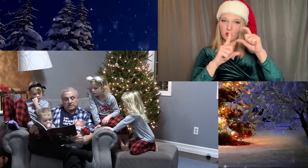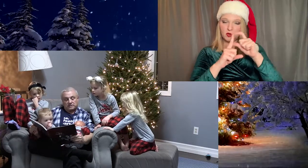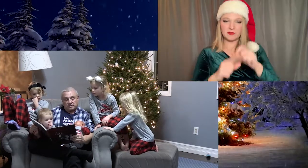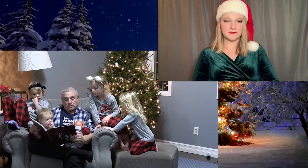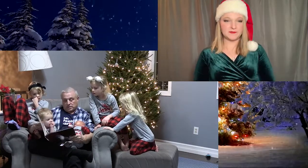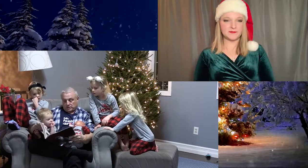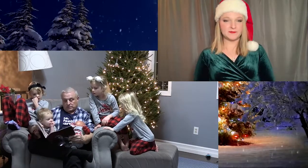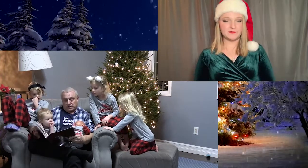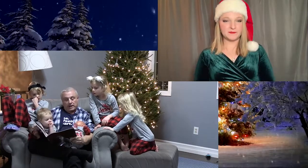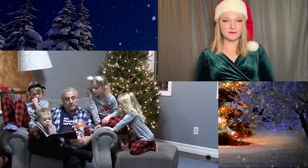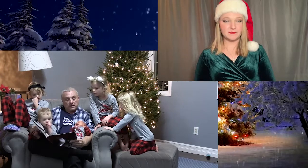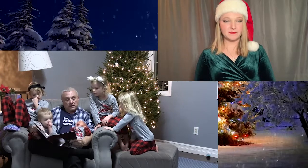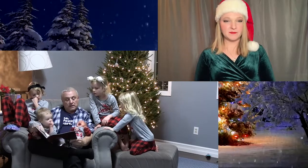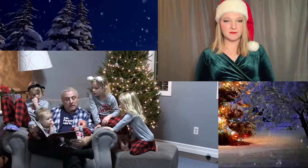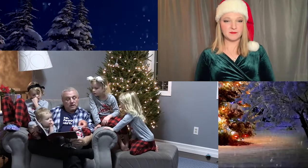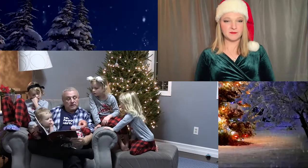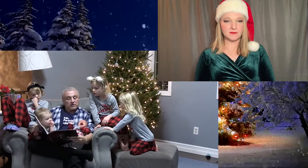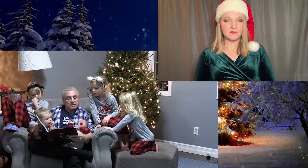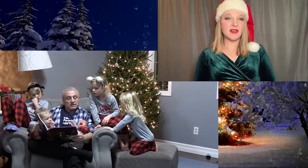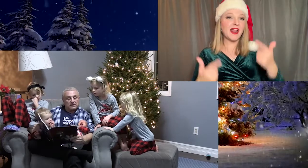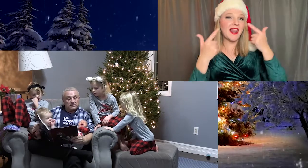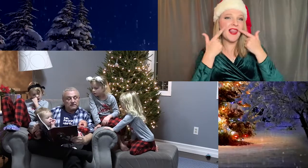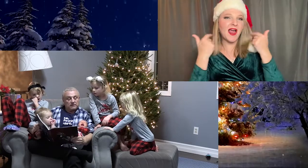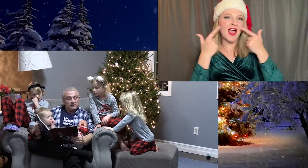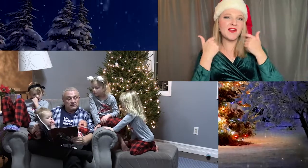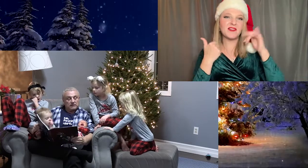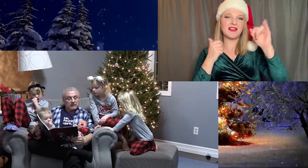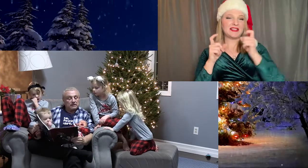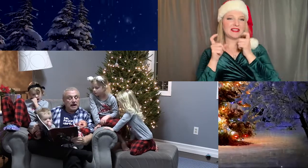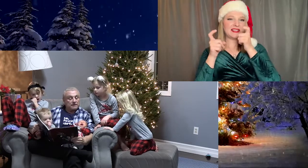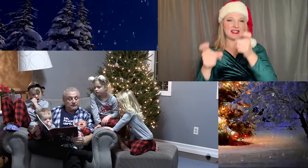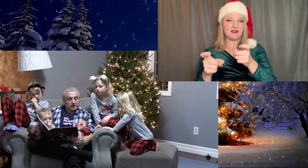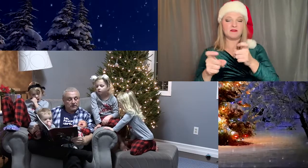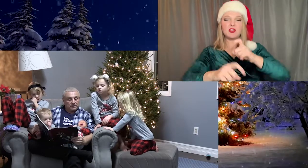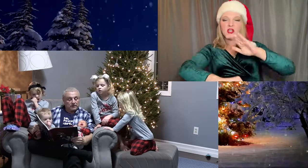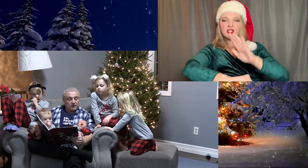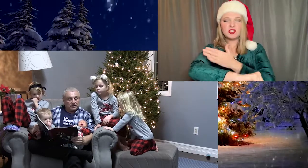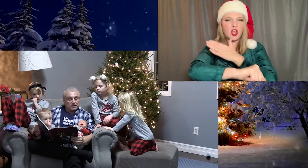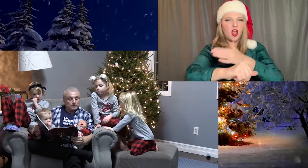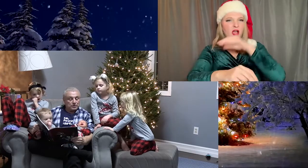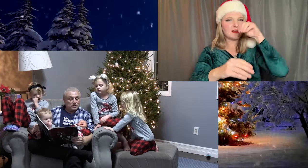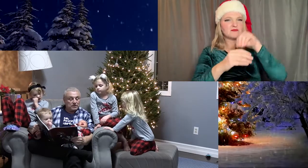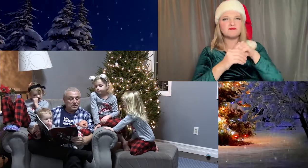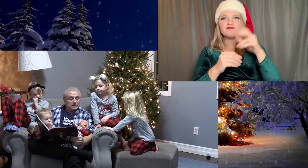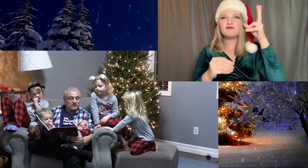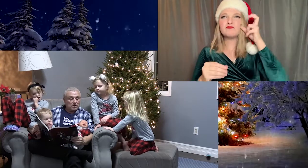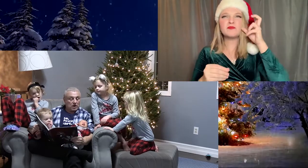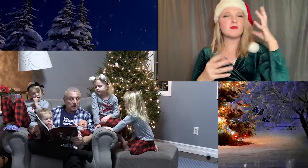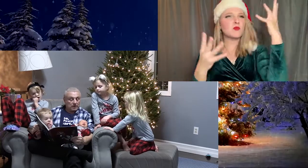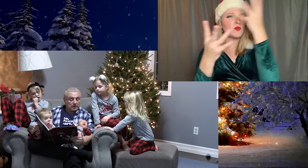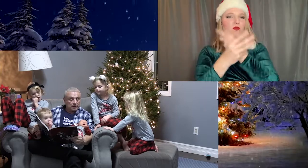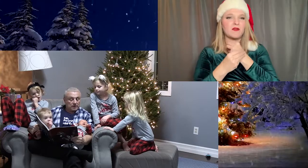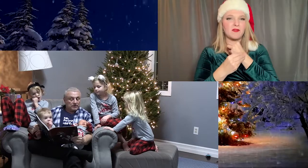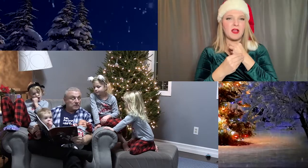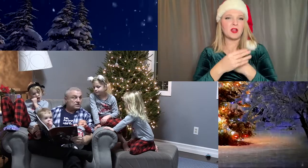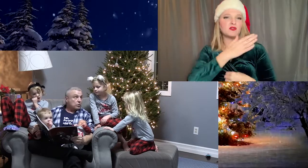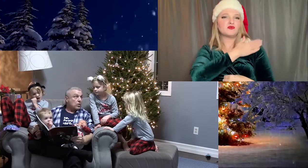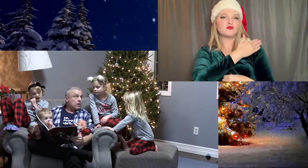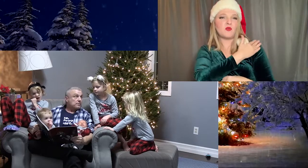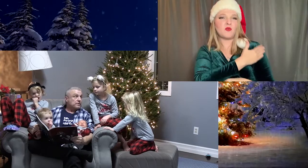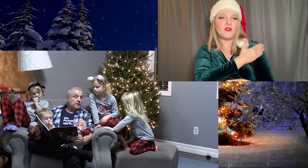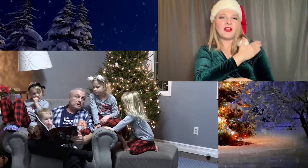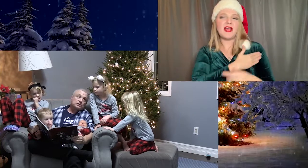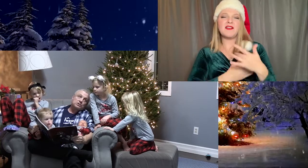and it's just listen to the words, okay? There is a gift in laughter. There is beauty in a song. There